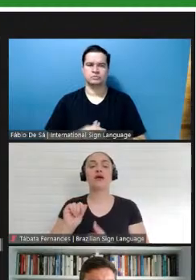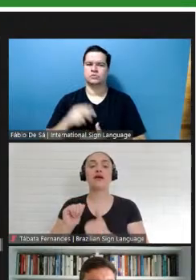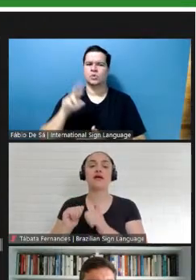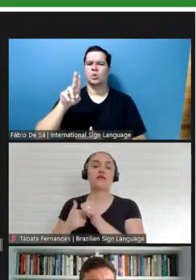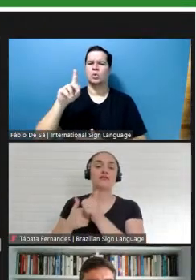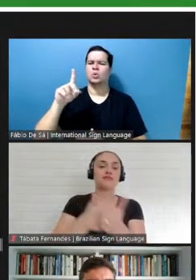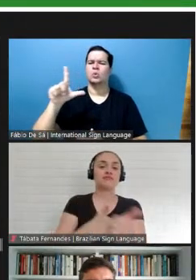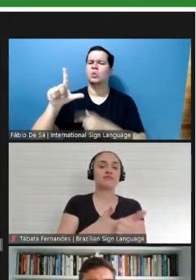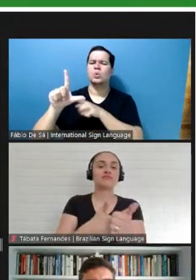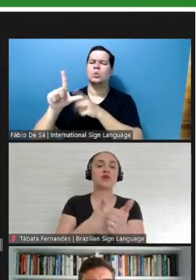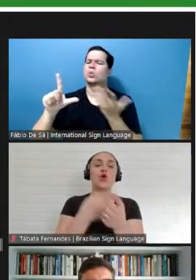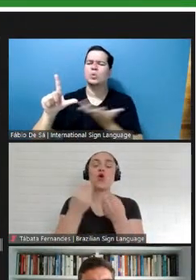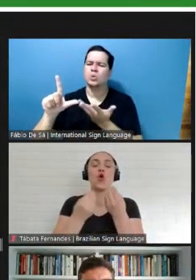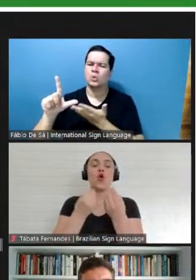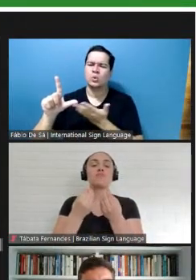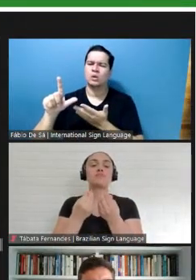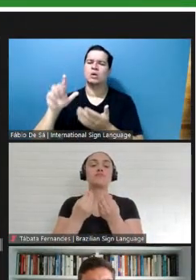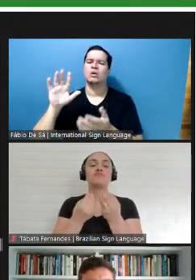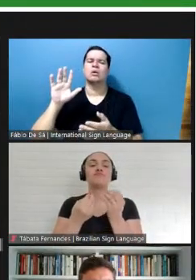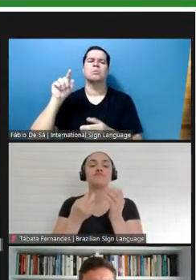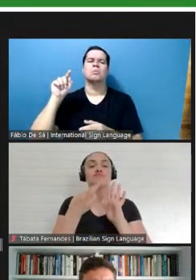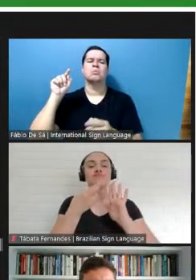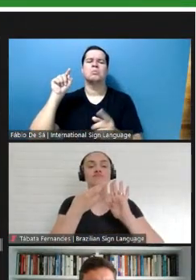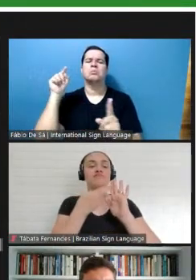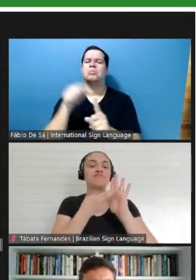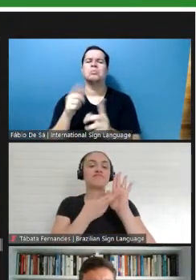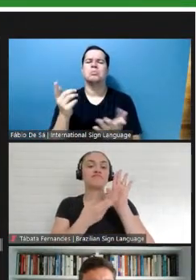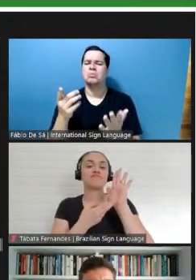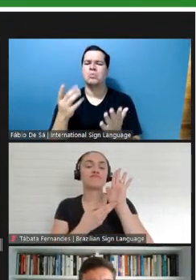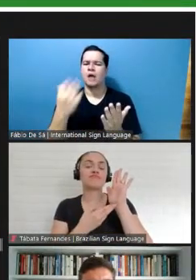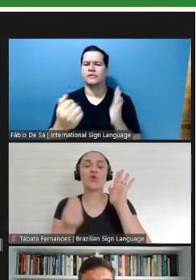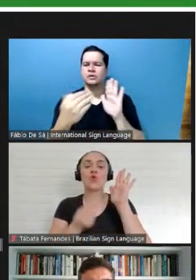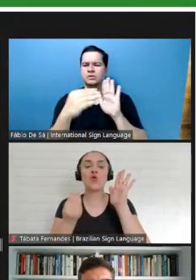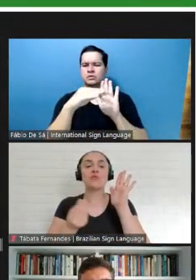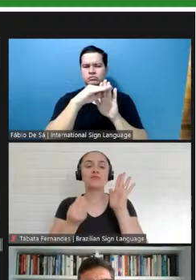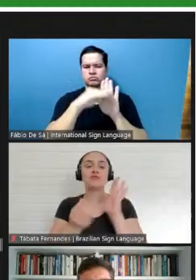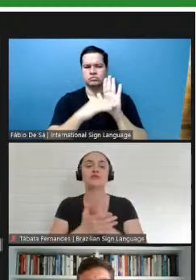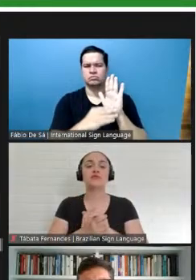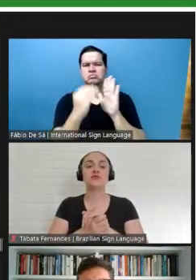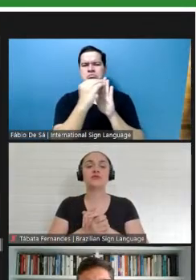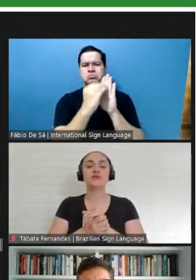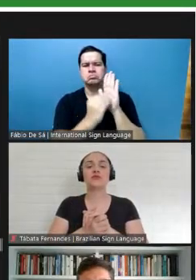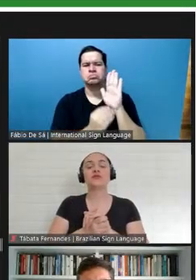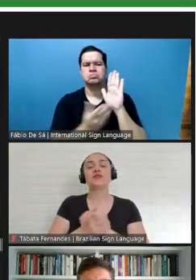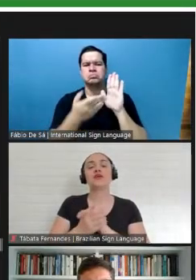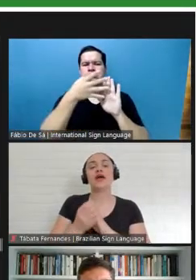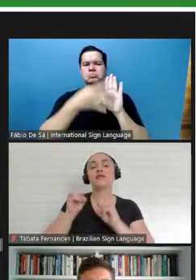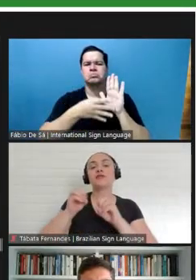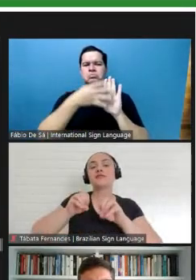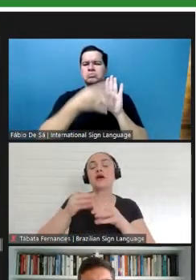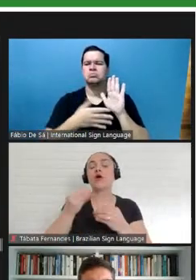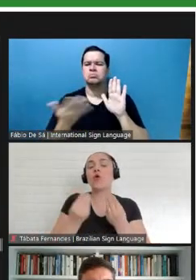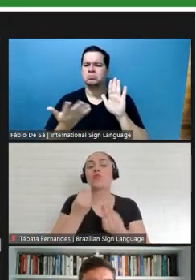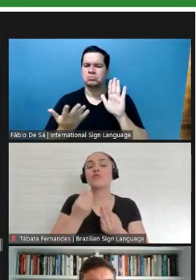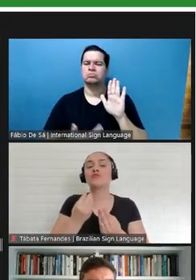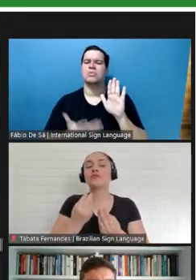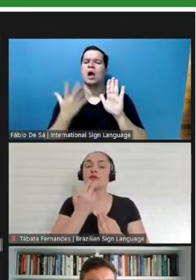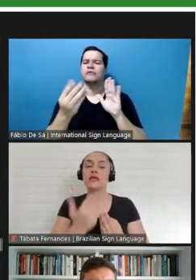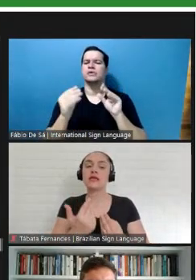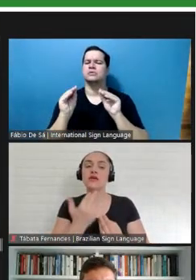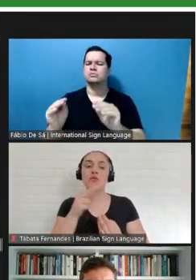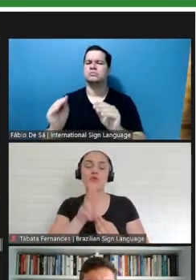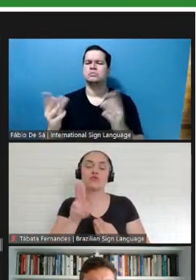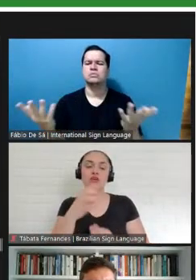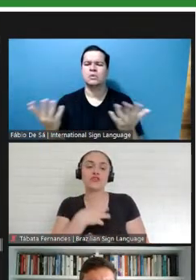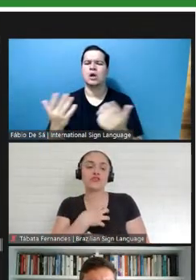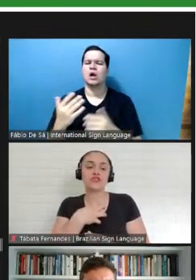So it creates for us a common instructional language. It creates a summary of how learners vary. It